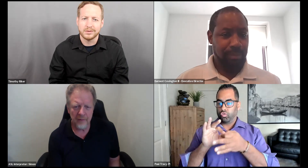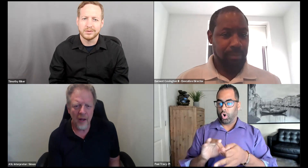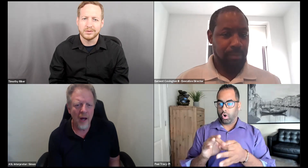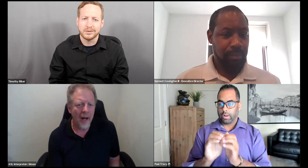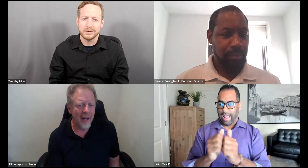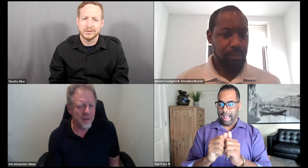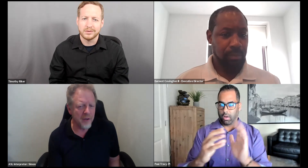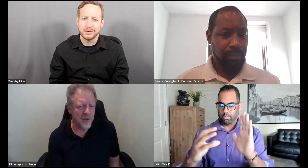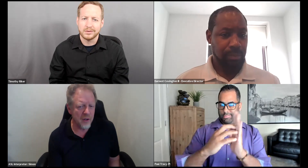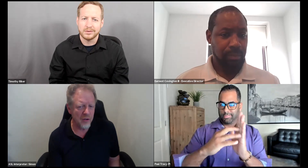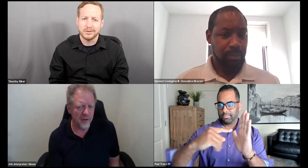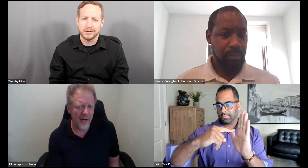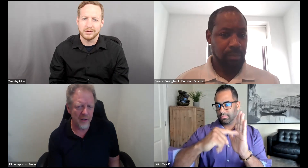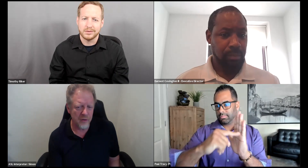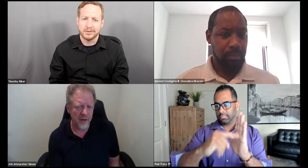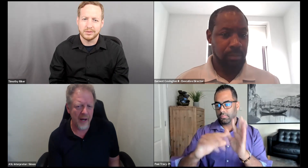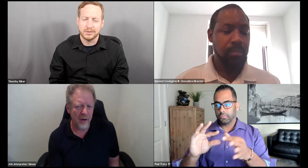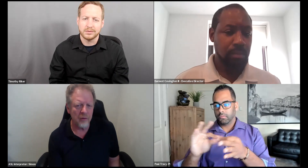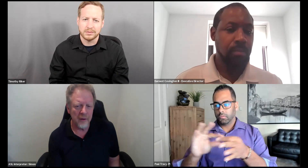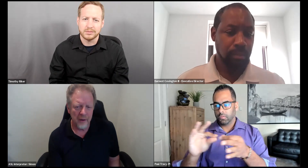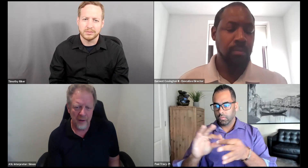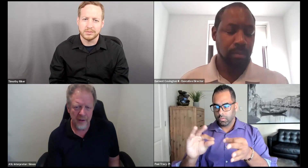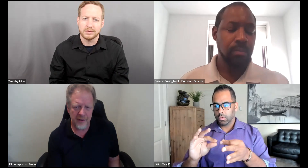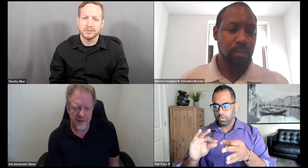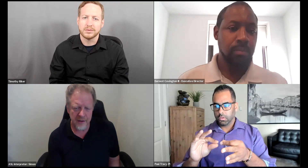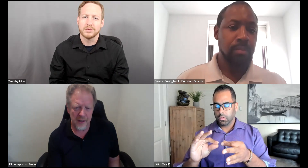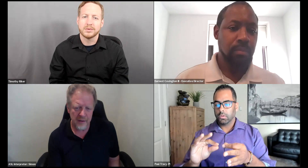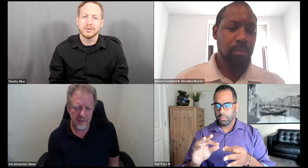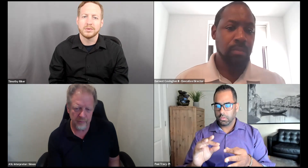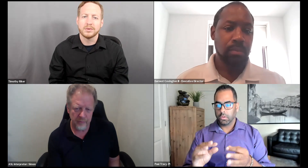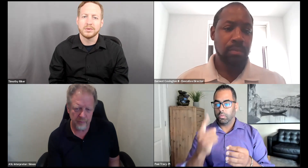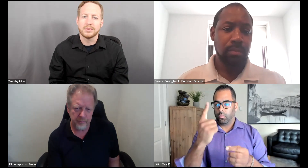All right. I have some concerns related to how this is